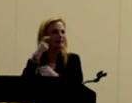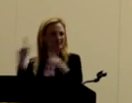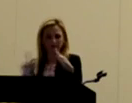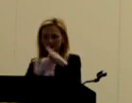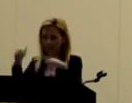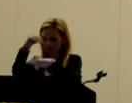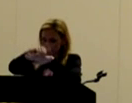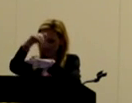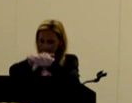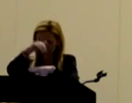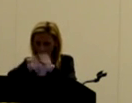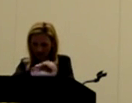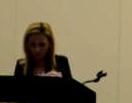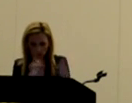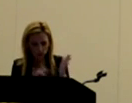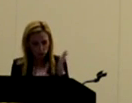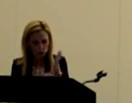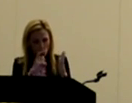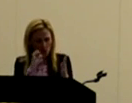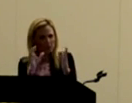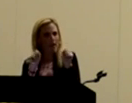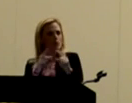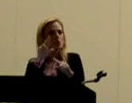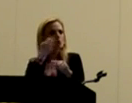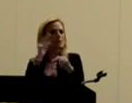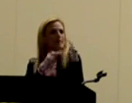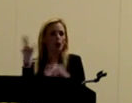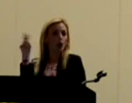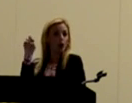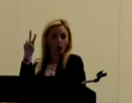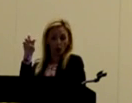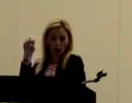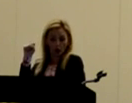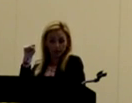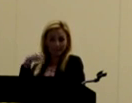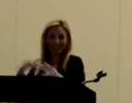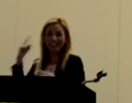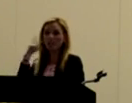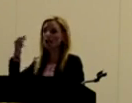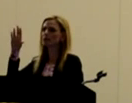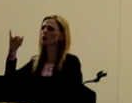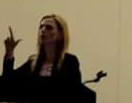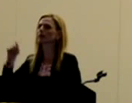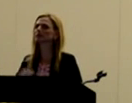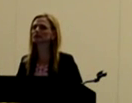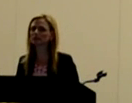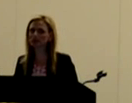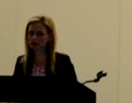recently a news item appeared about a group of British researchers who were able to rebuild the nerves in the ears